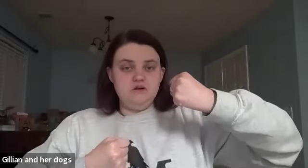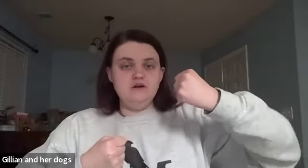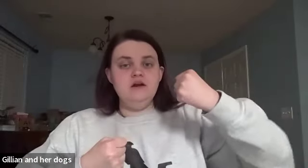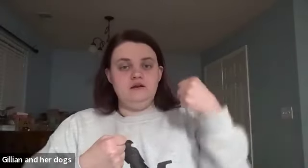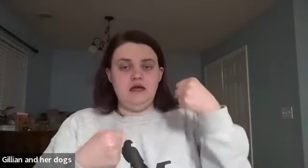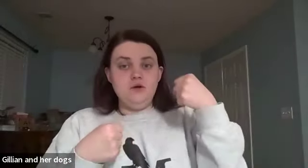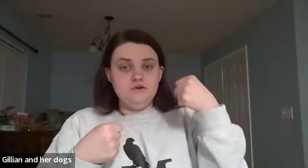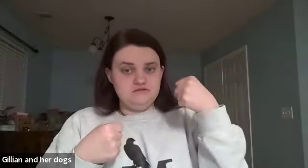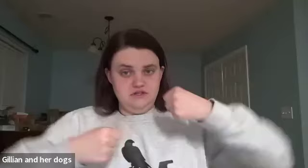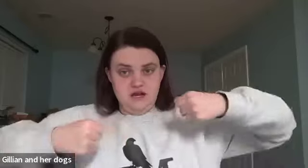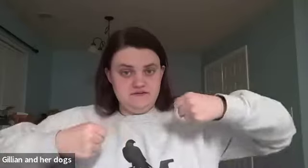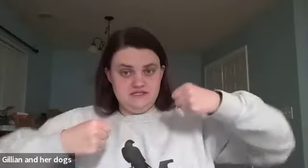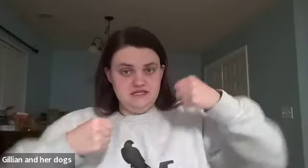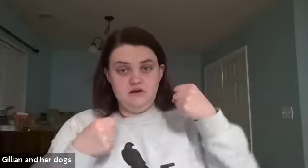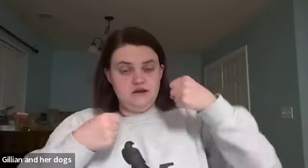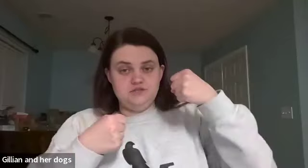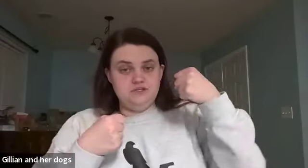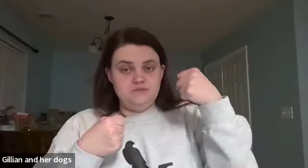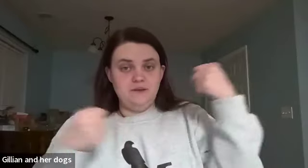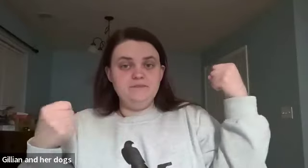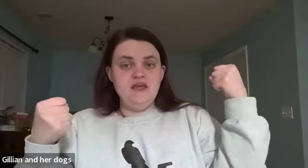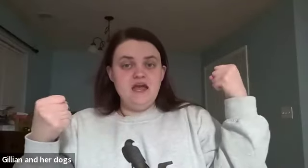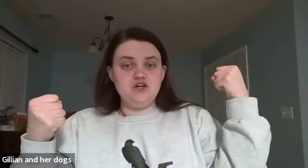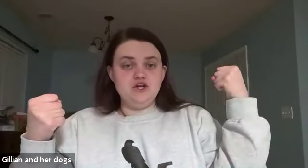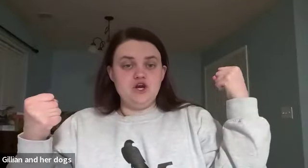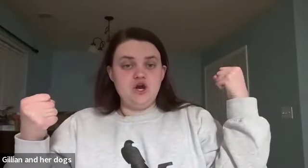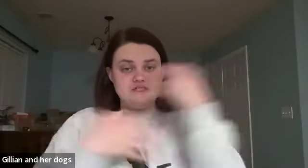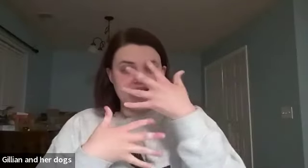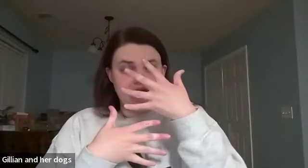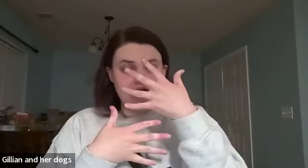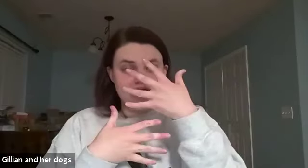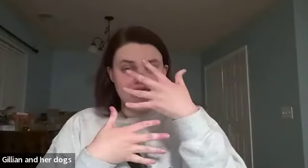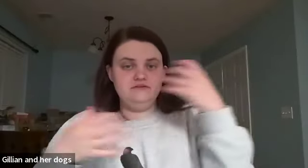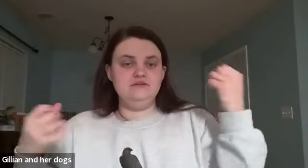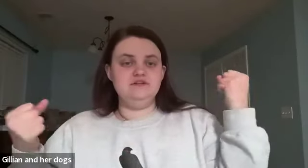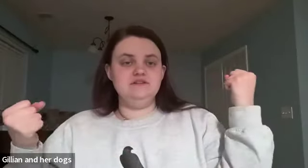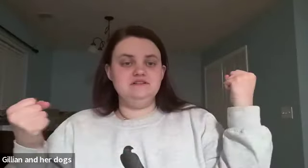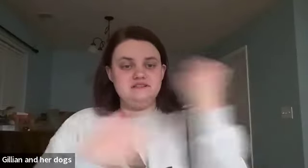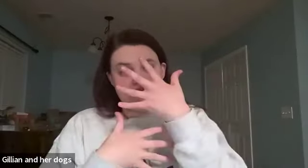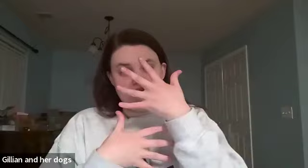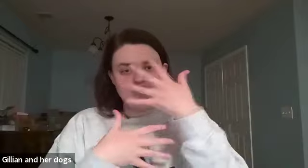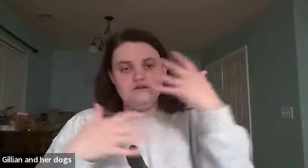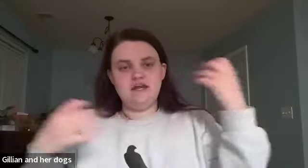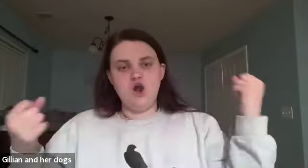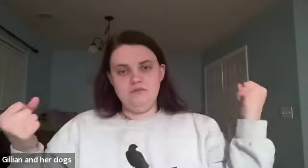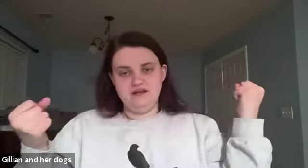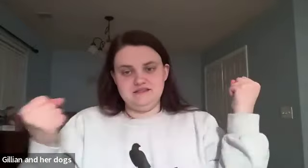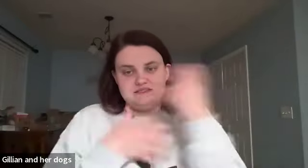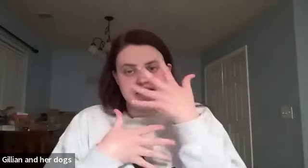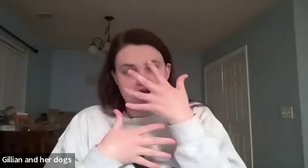lower, elbows not having to stick out. I was just being dramatic. And you're going to scared. So you're like opening,